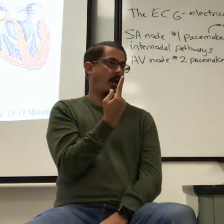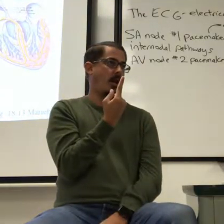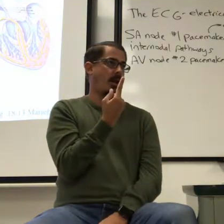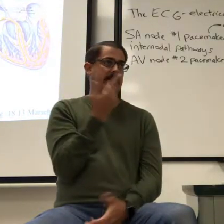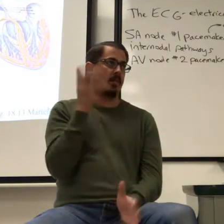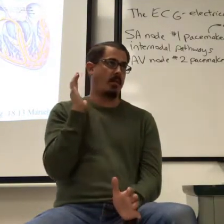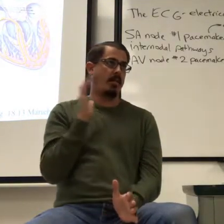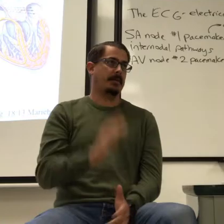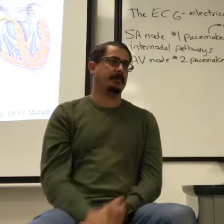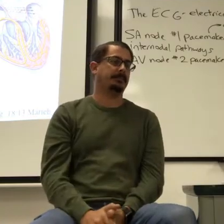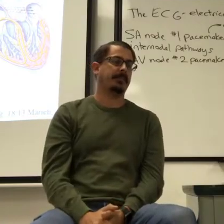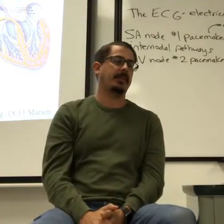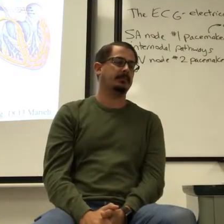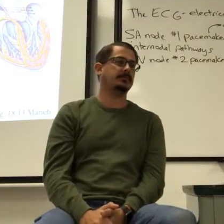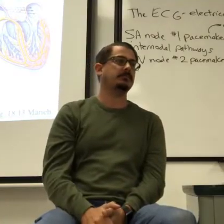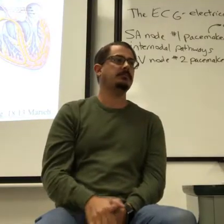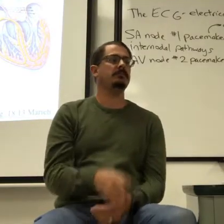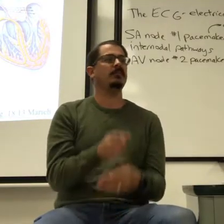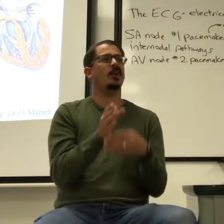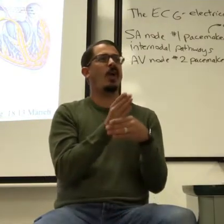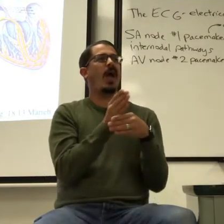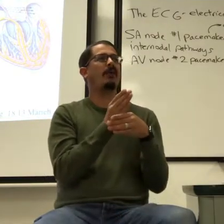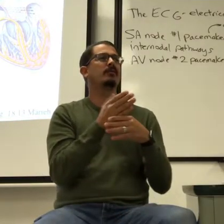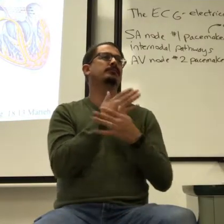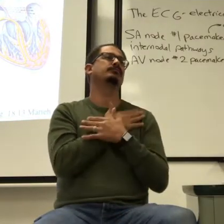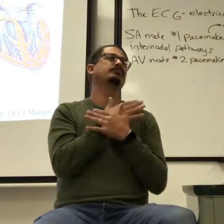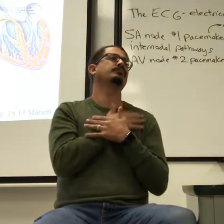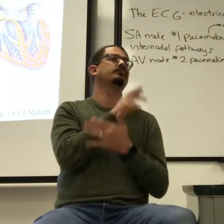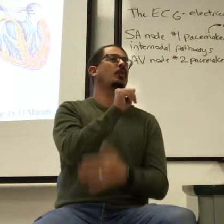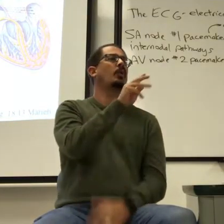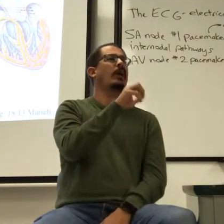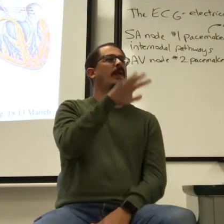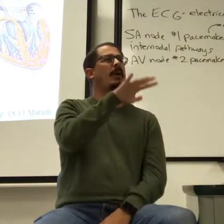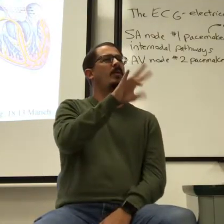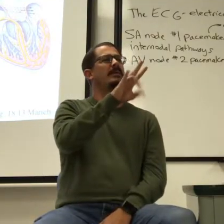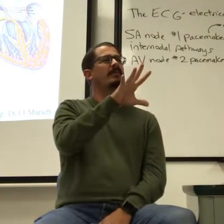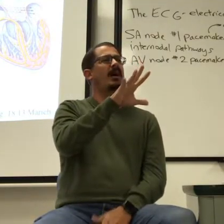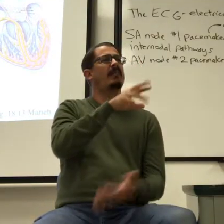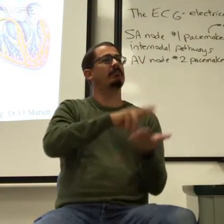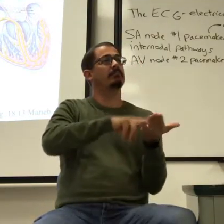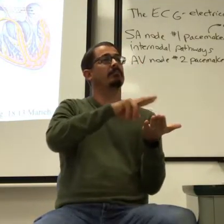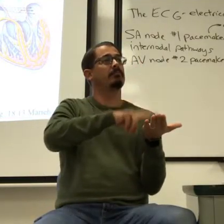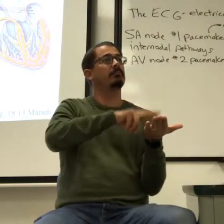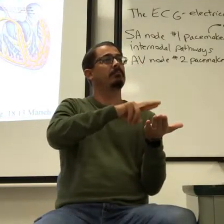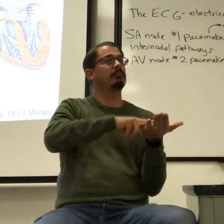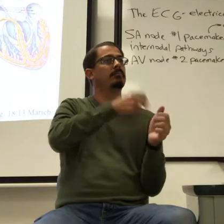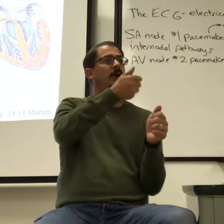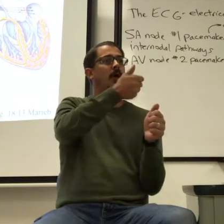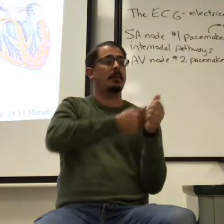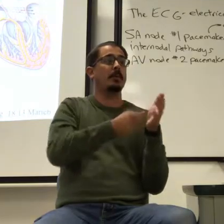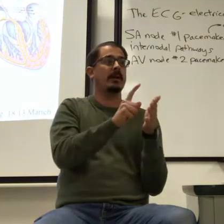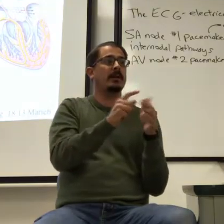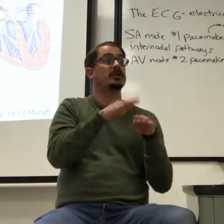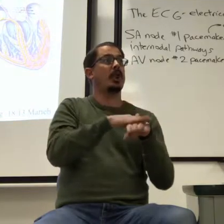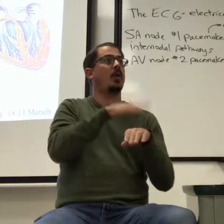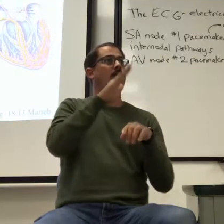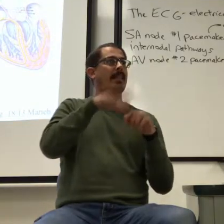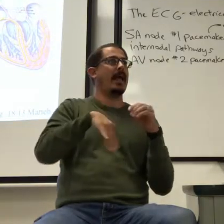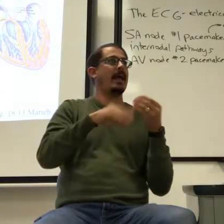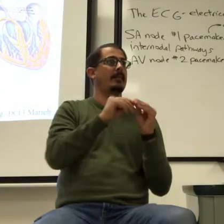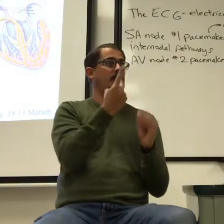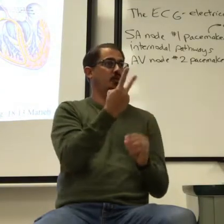Okay. So your average resting heart rate, about 75 beats per minute, it's slower than what this is capable of doing. So